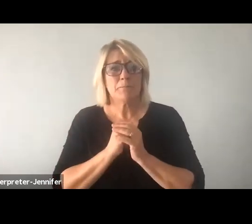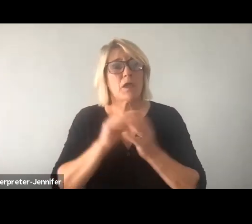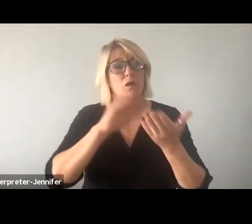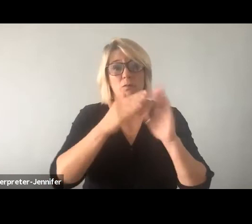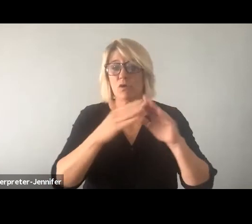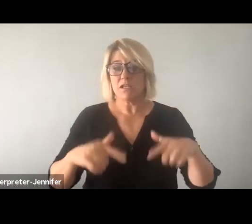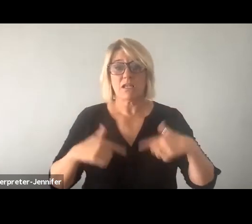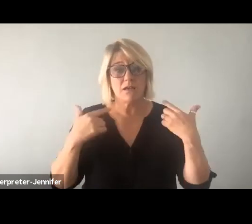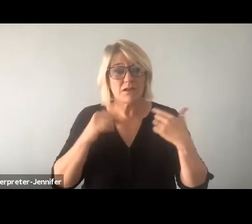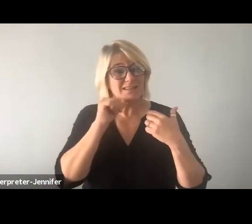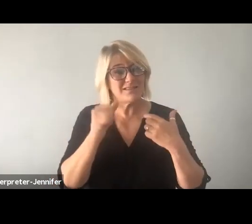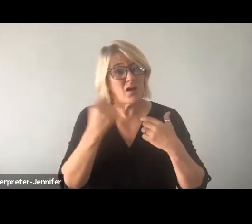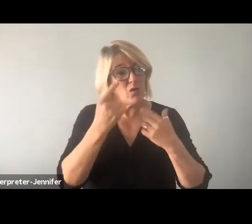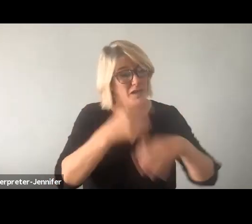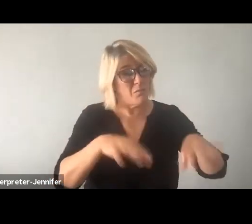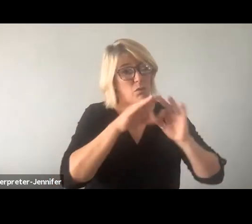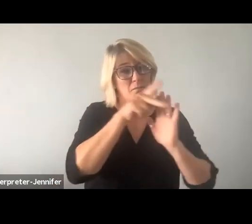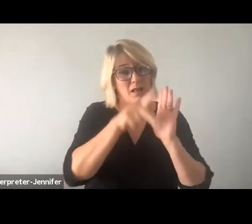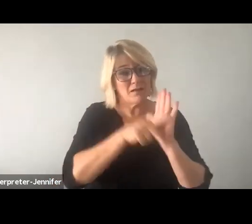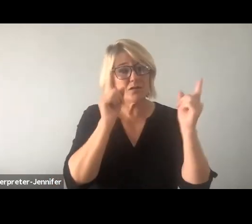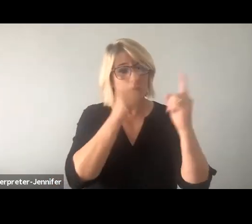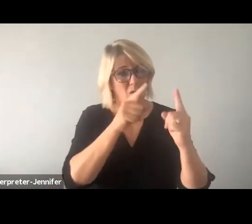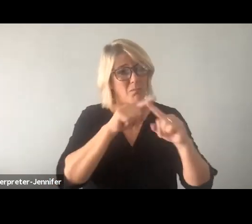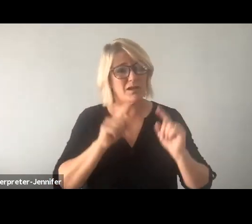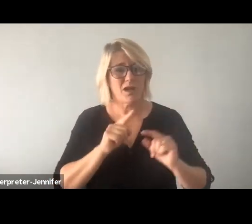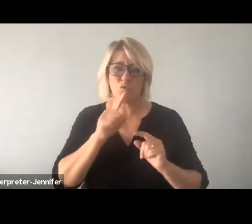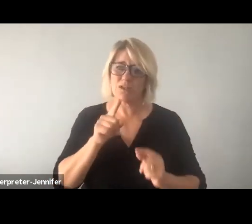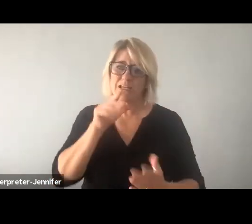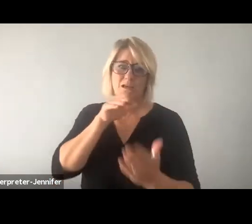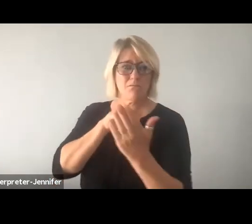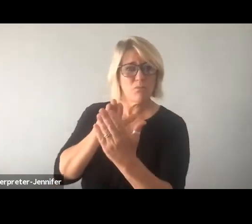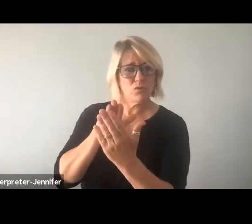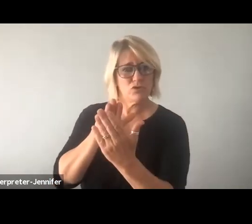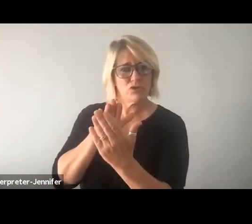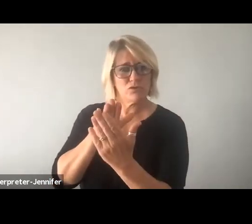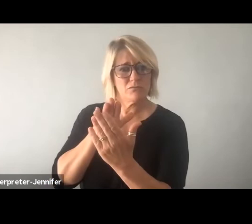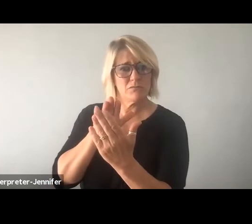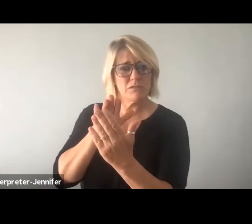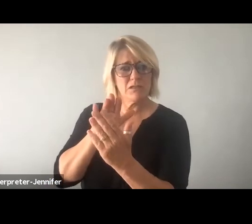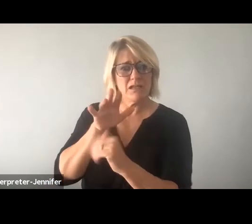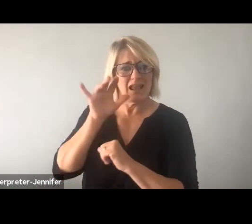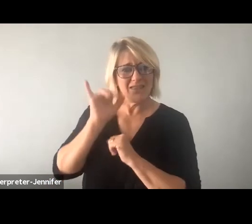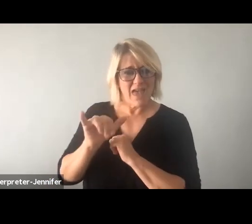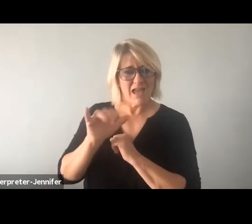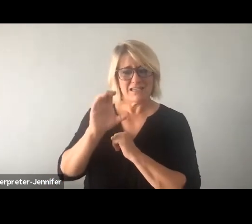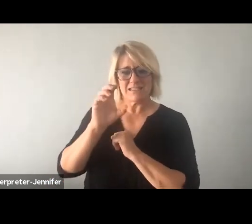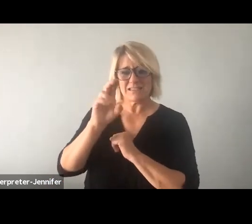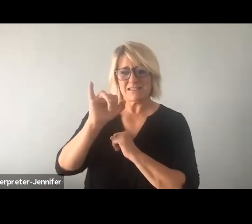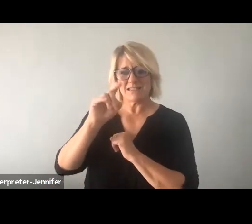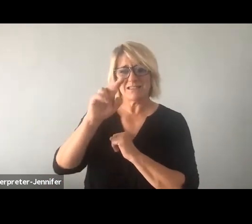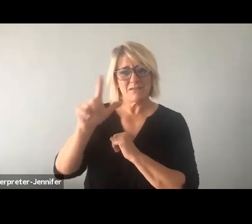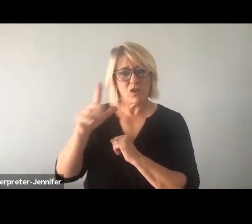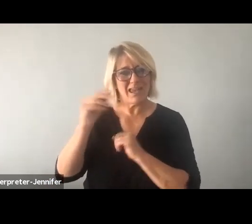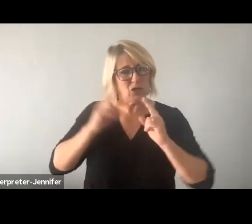is not only an important policy goal, but I really approach it by the fact that it is a civil and human right. And I've